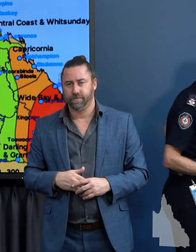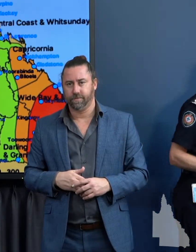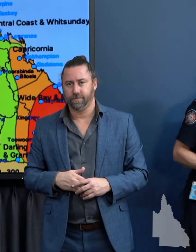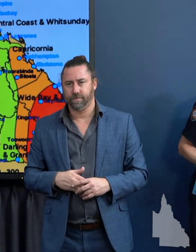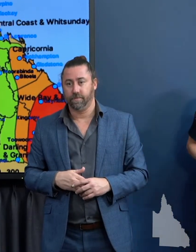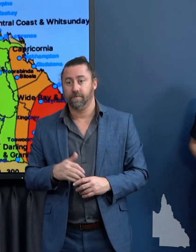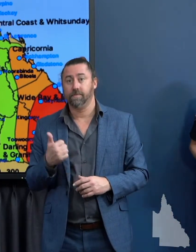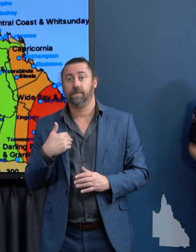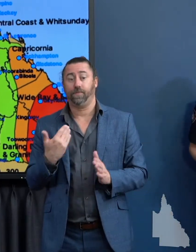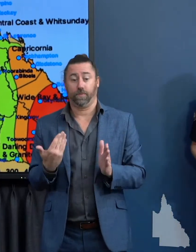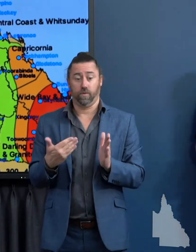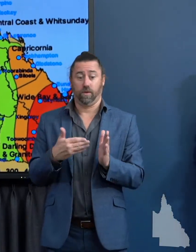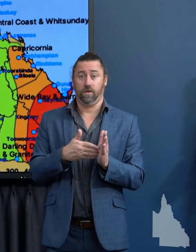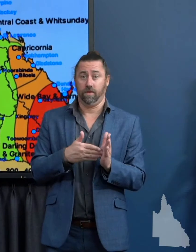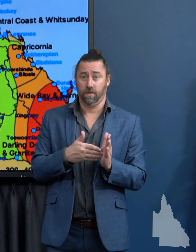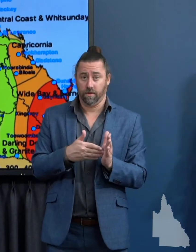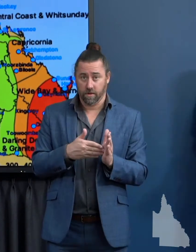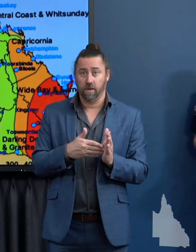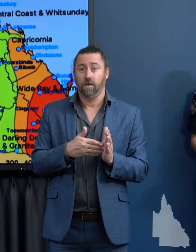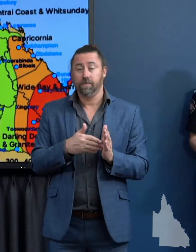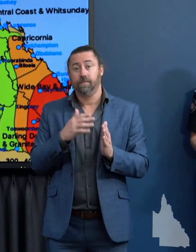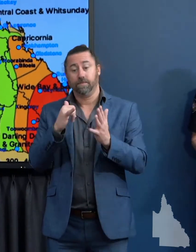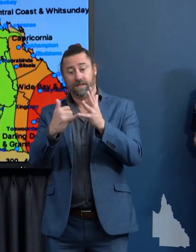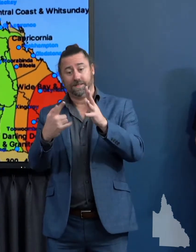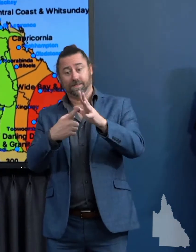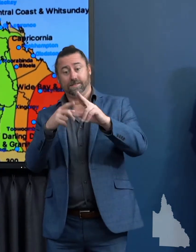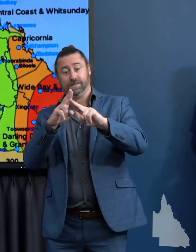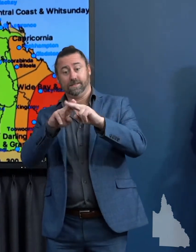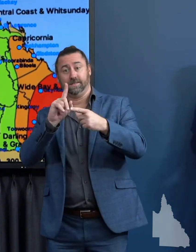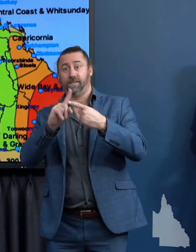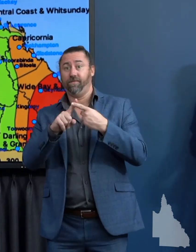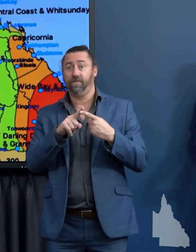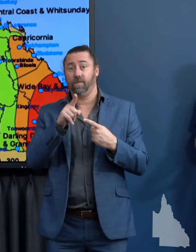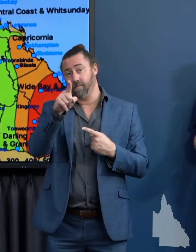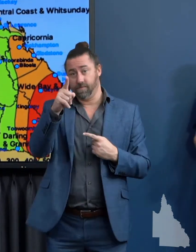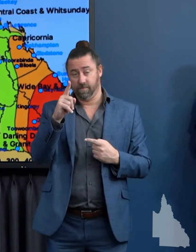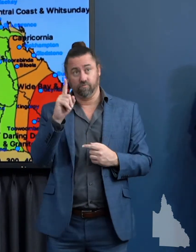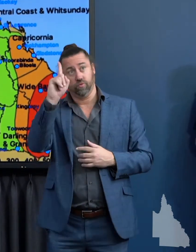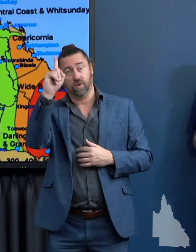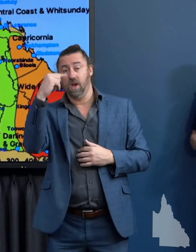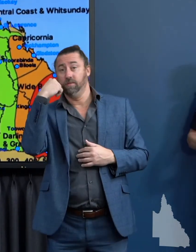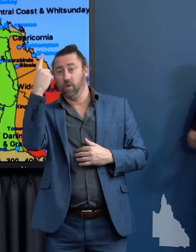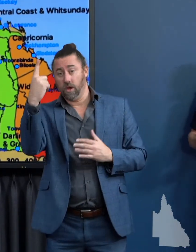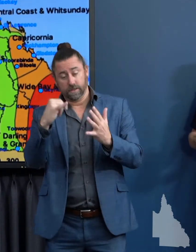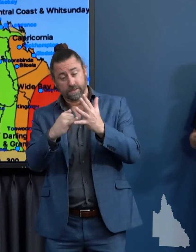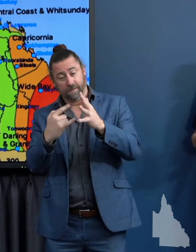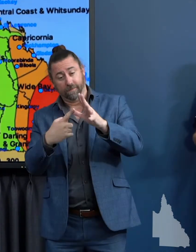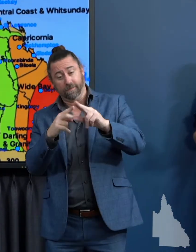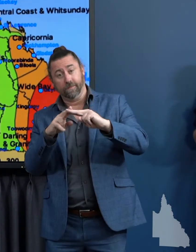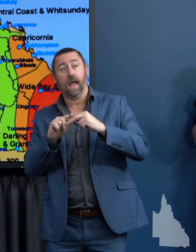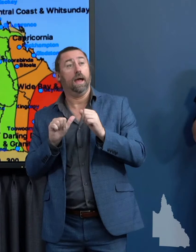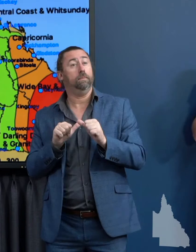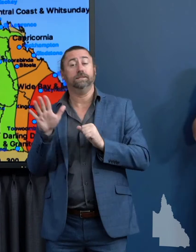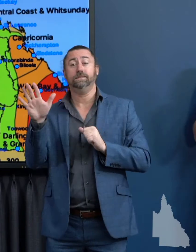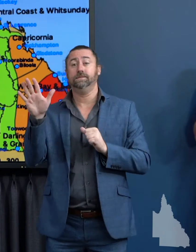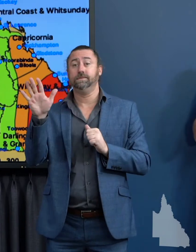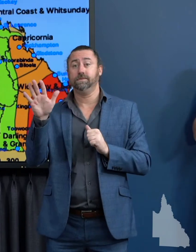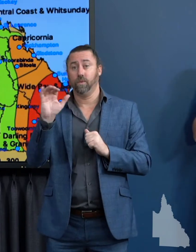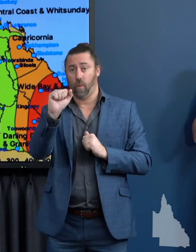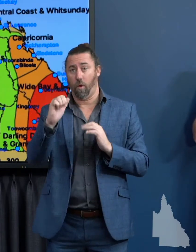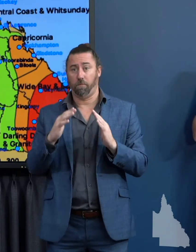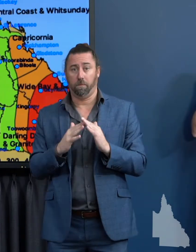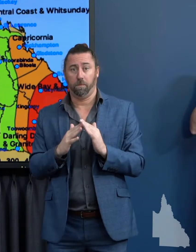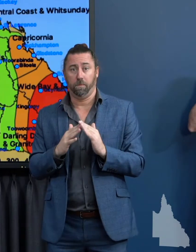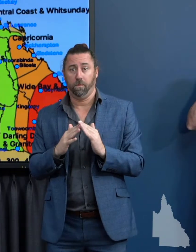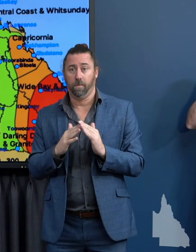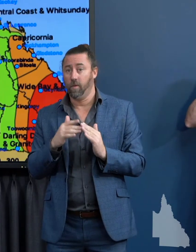Can I just add too, so the safest place for people to be, probably over the next 24 to 48 hours, is in their